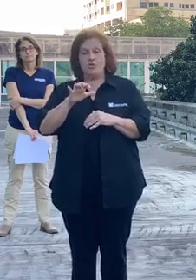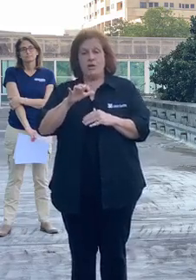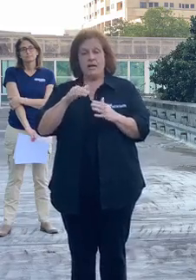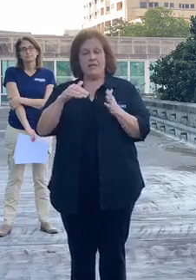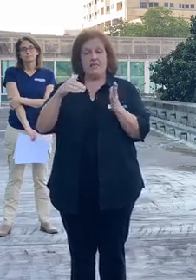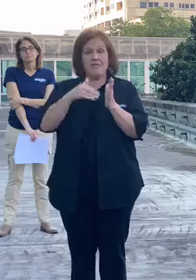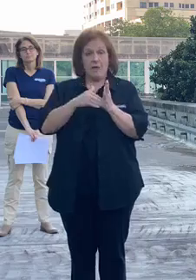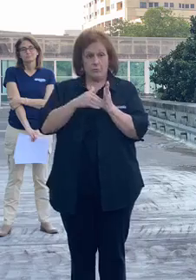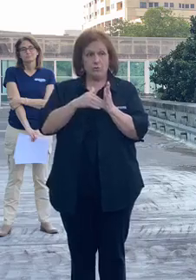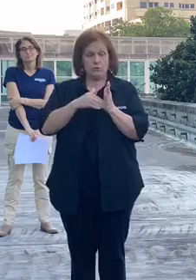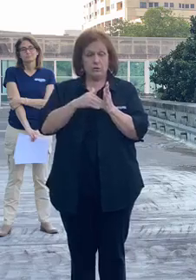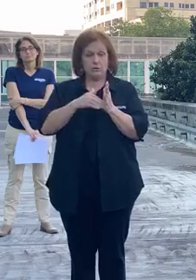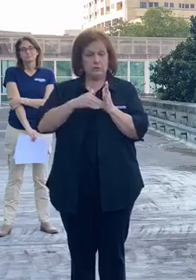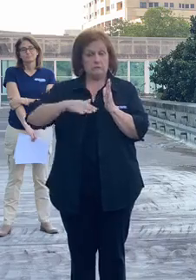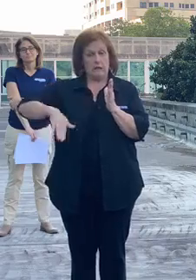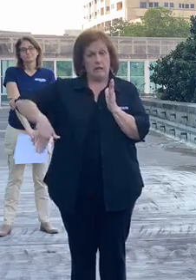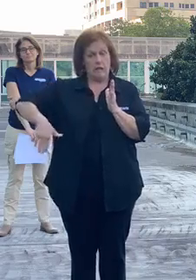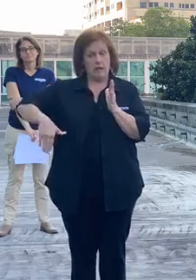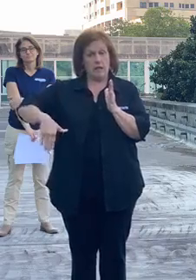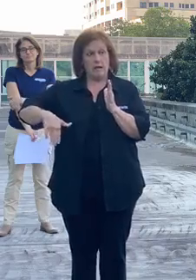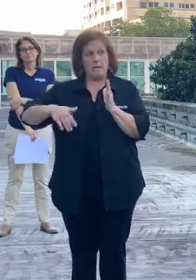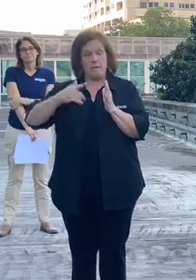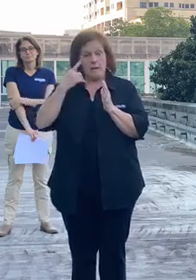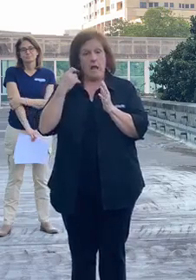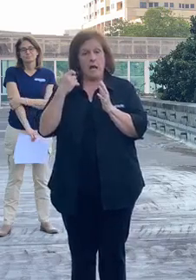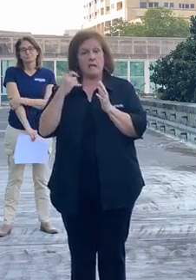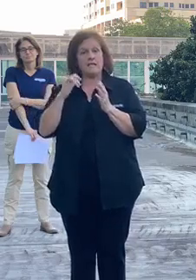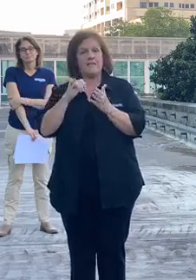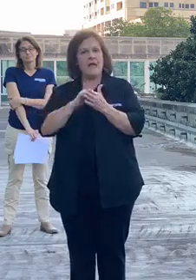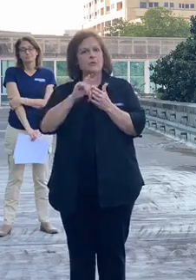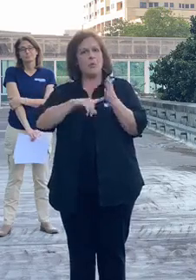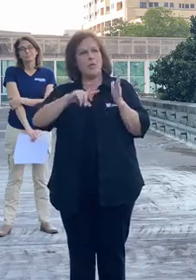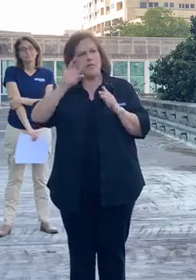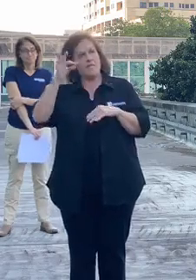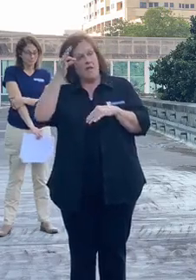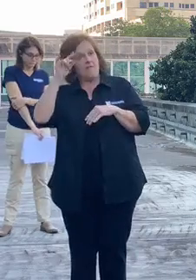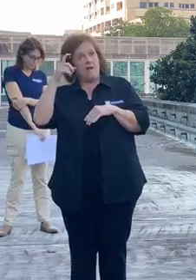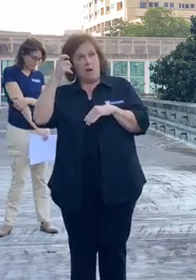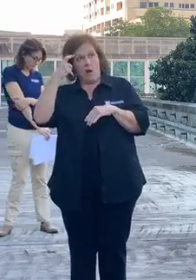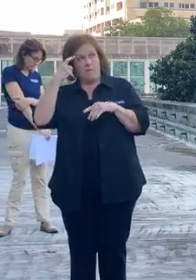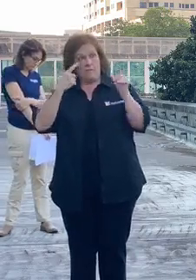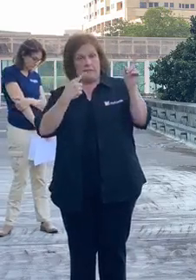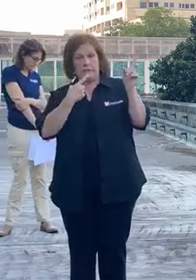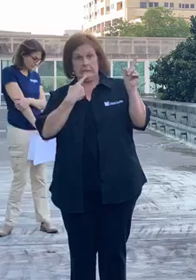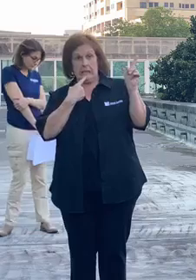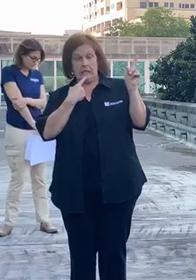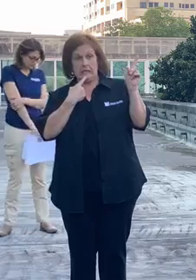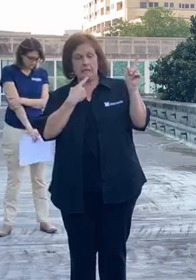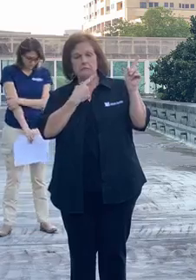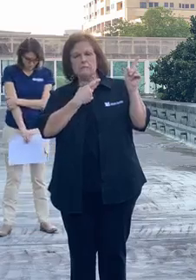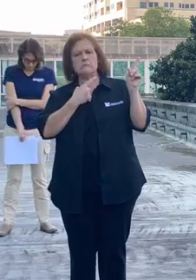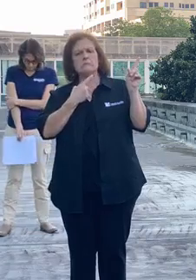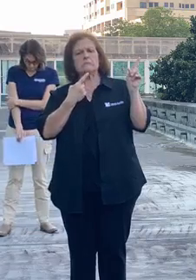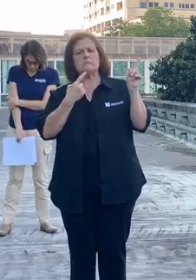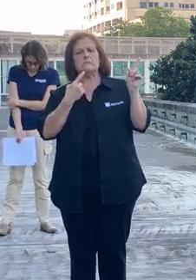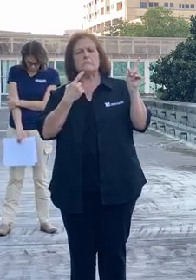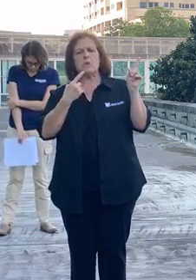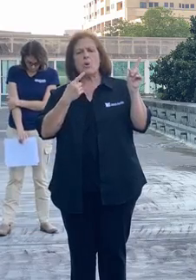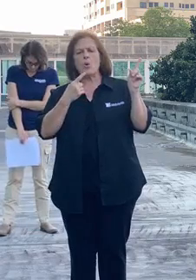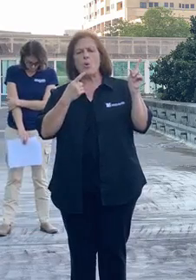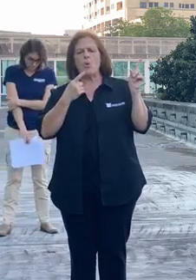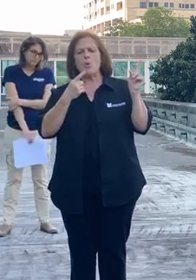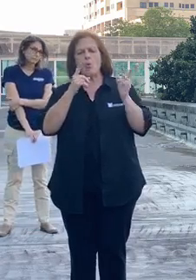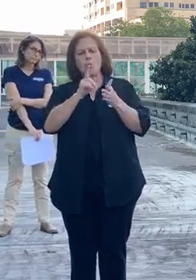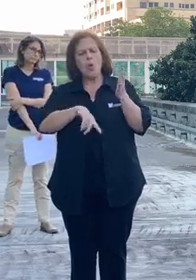500,000 threshold, right, because that's been the threshold that the federal government is using to determine communities that